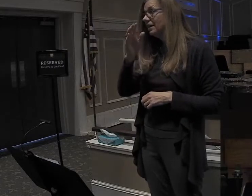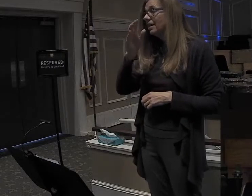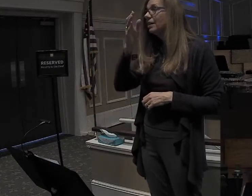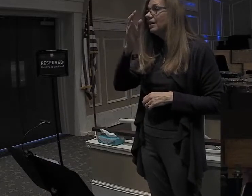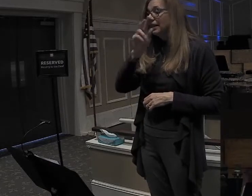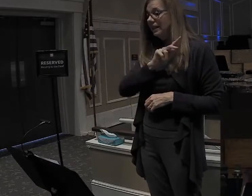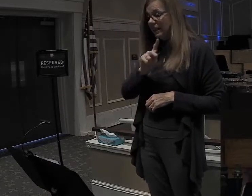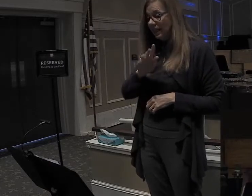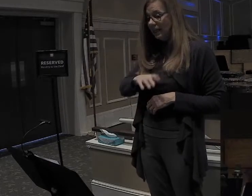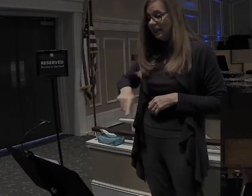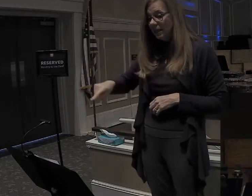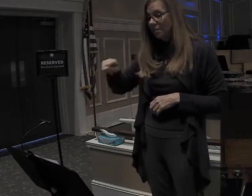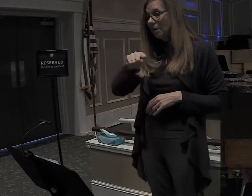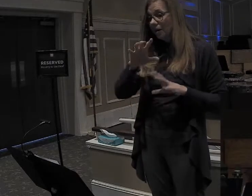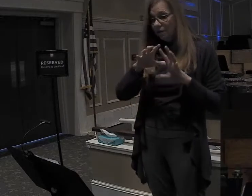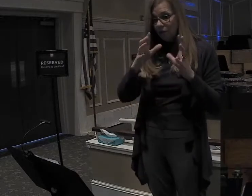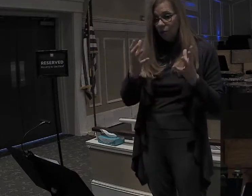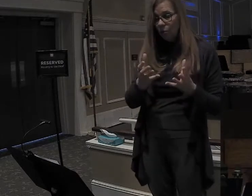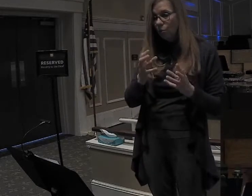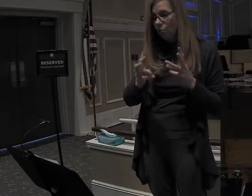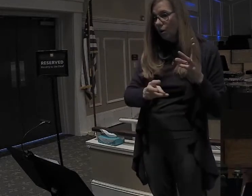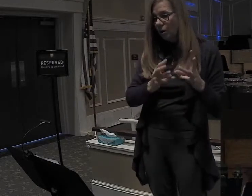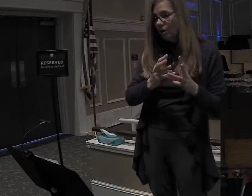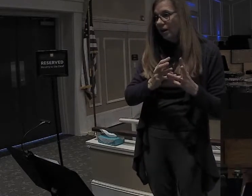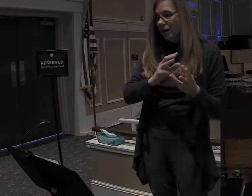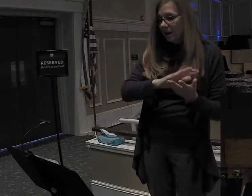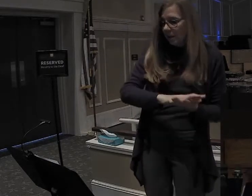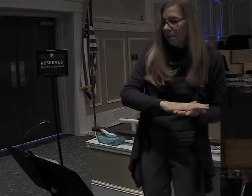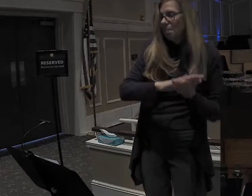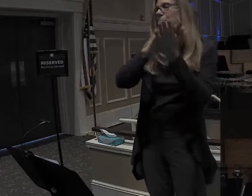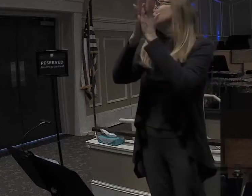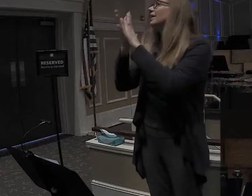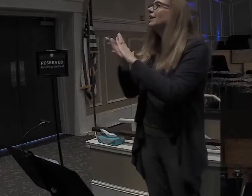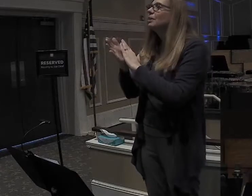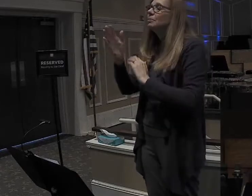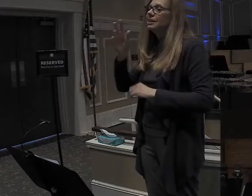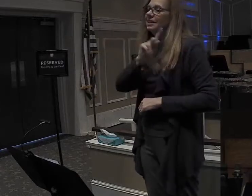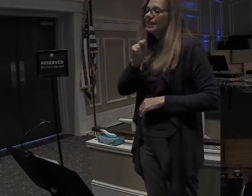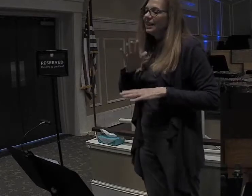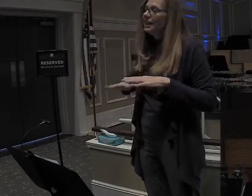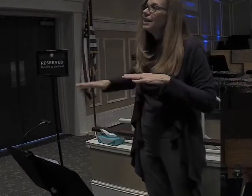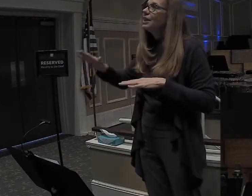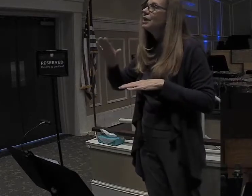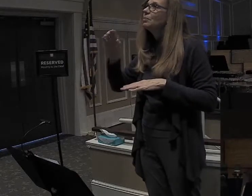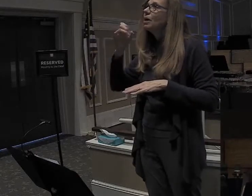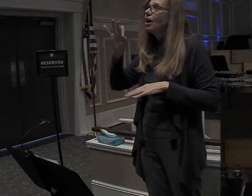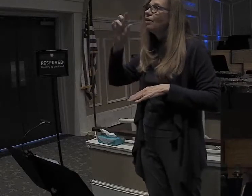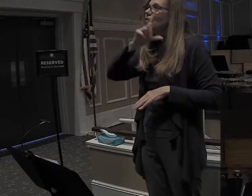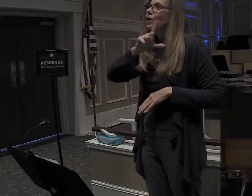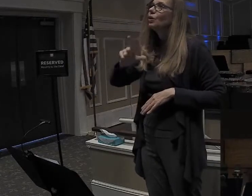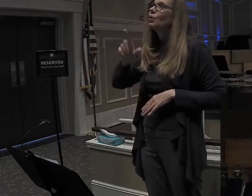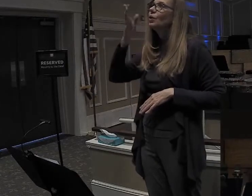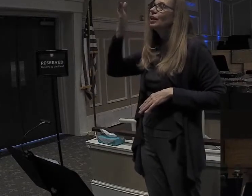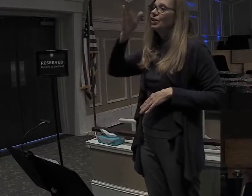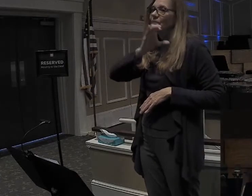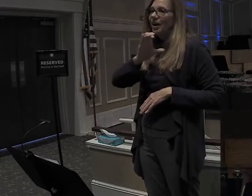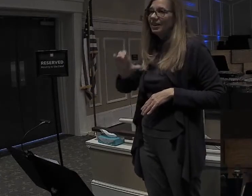the world has become the kingdom of our Lord and of his